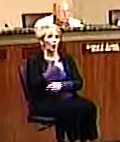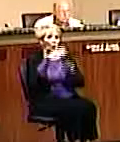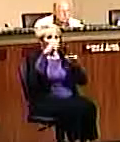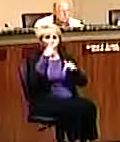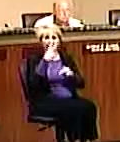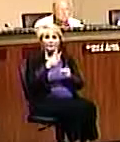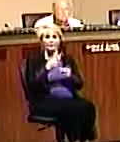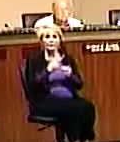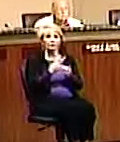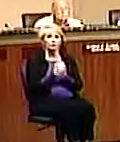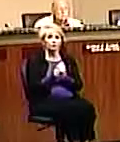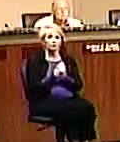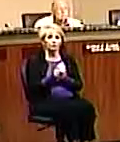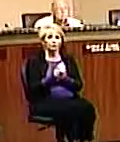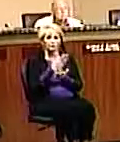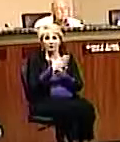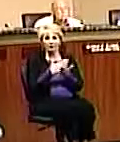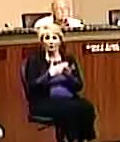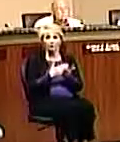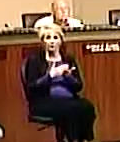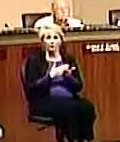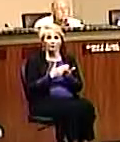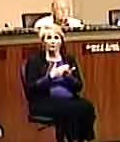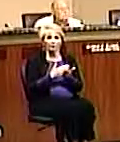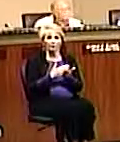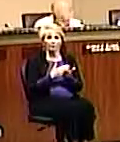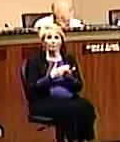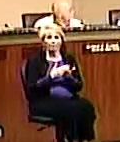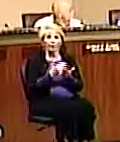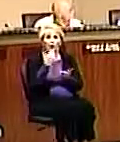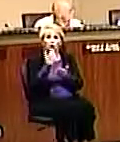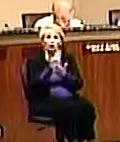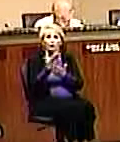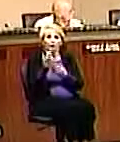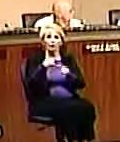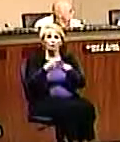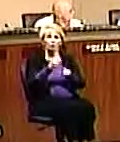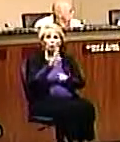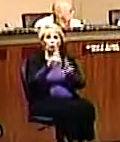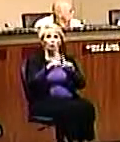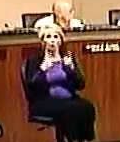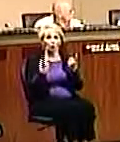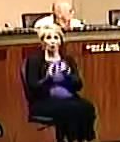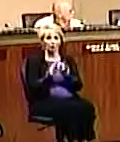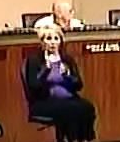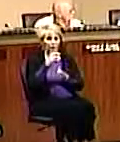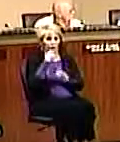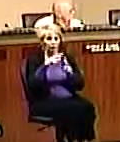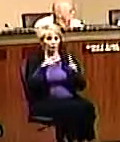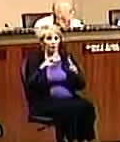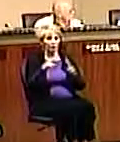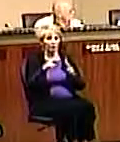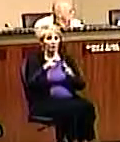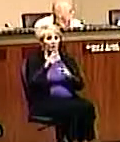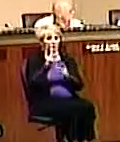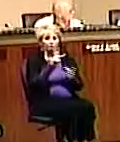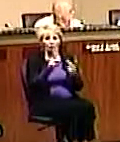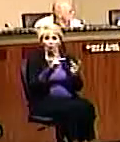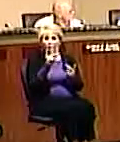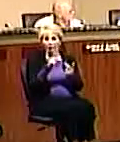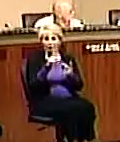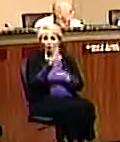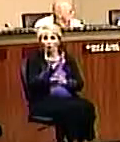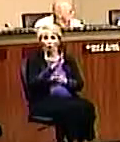to see some good things come out of her department. She is very articulate.